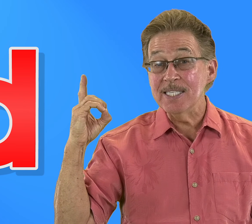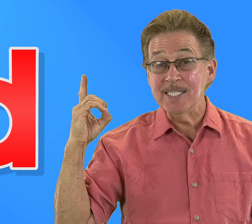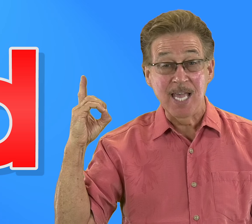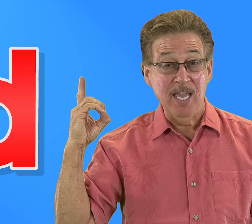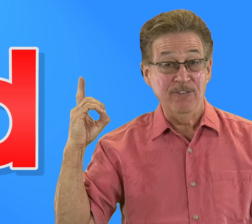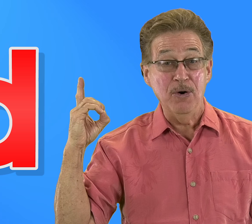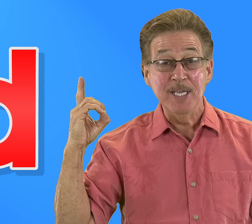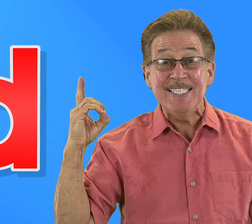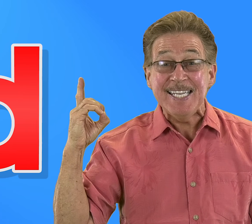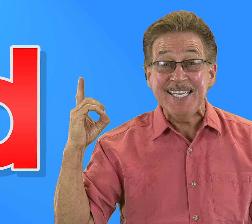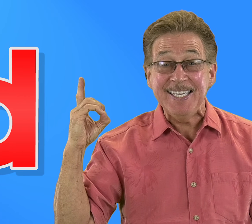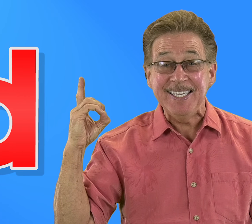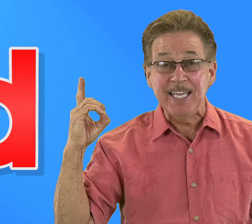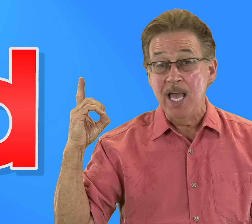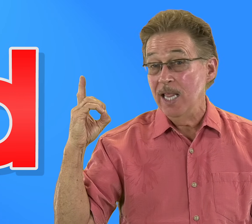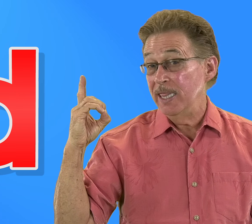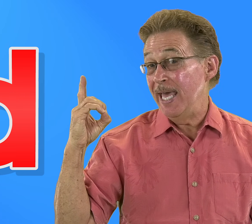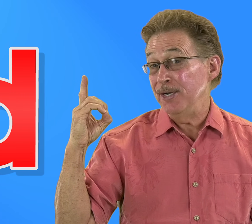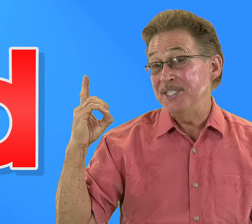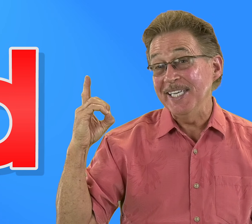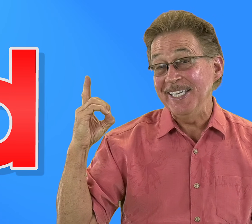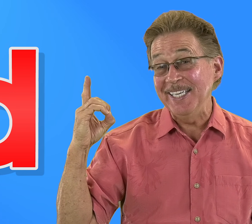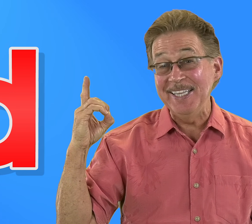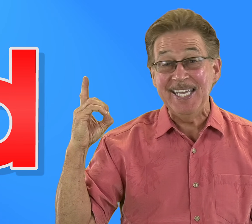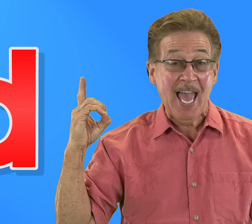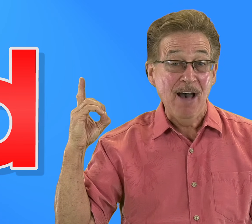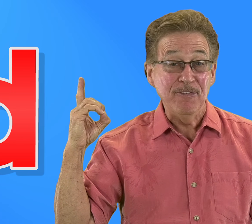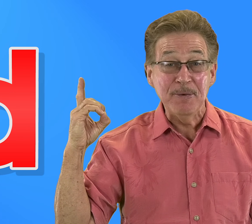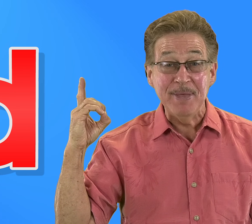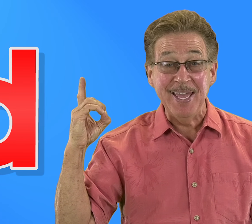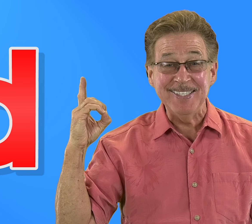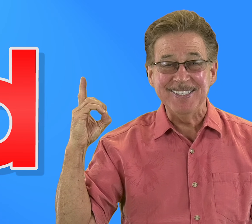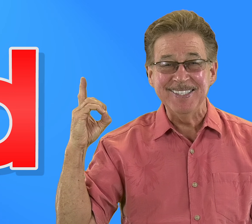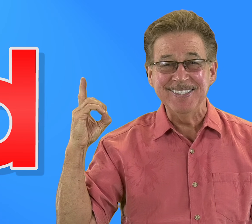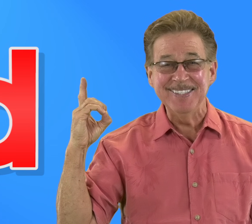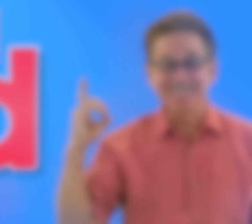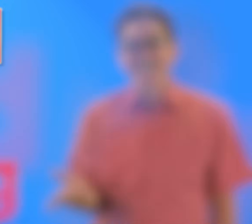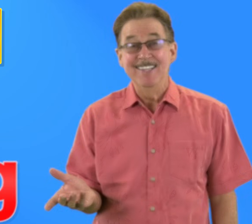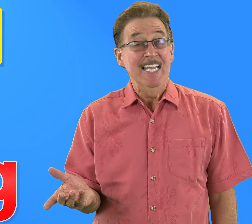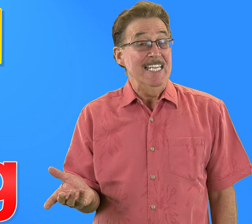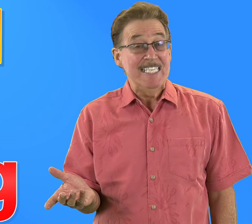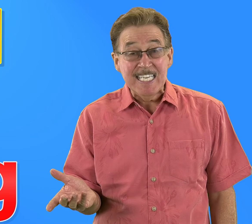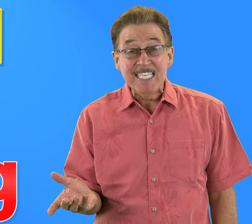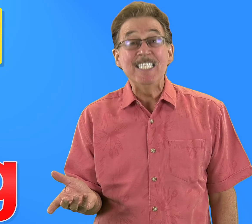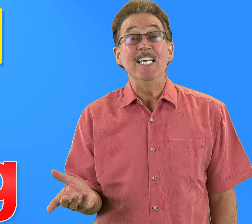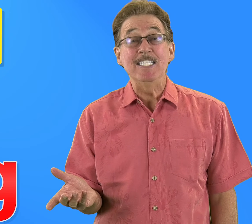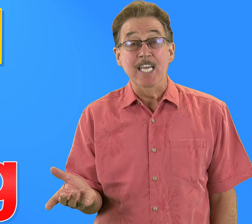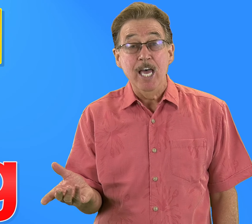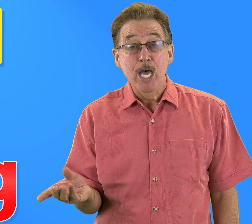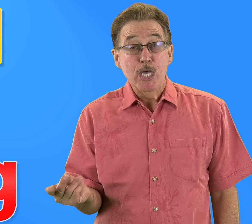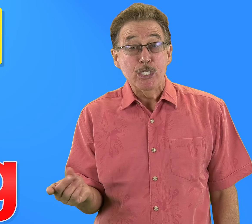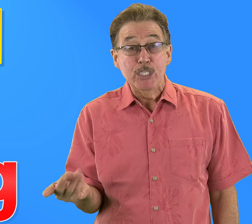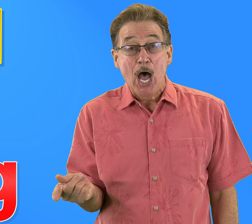the sign for D. Letter D in the alphabet. D says D.